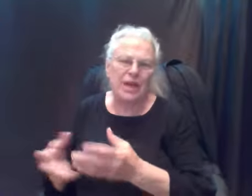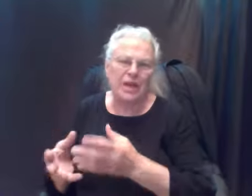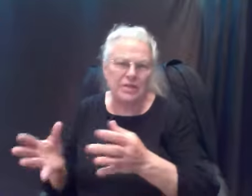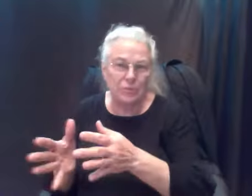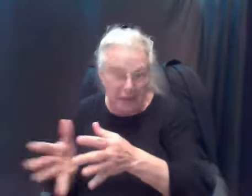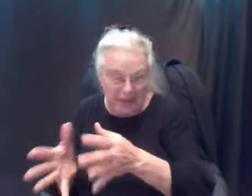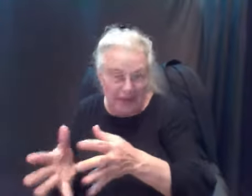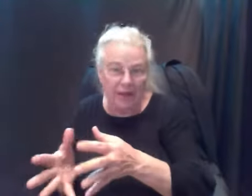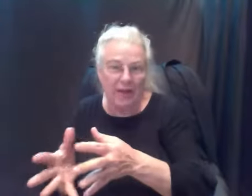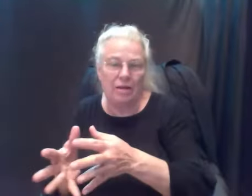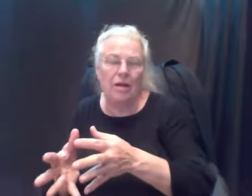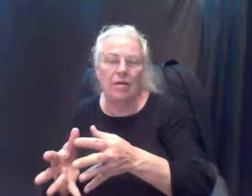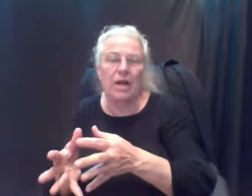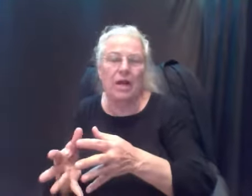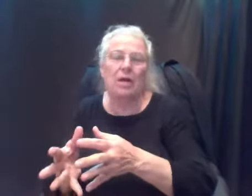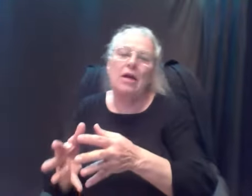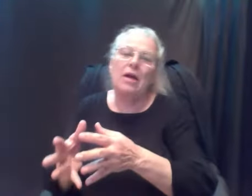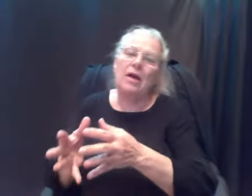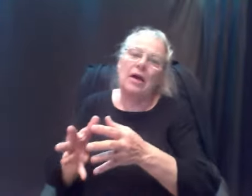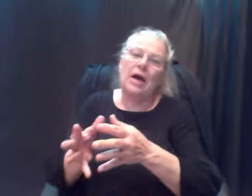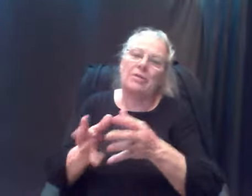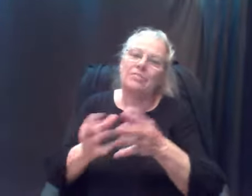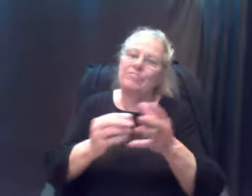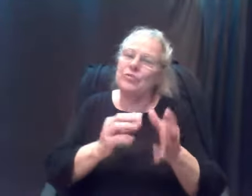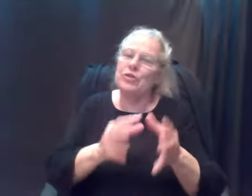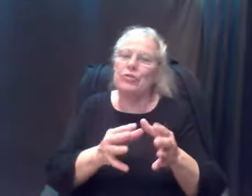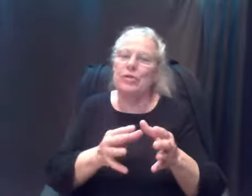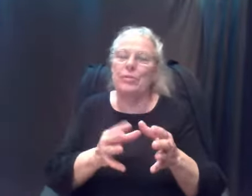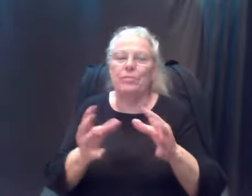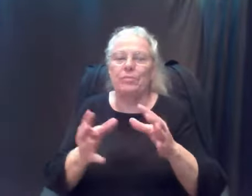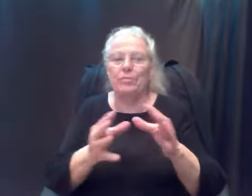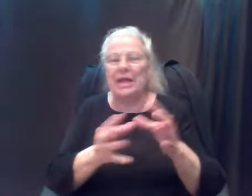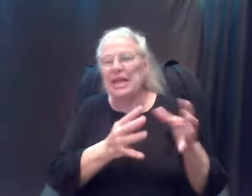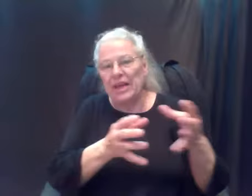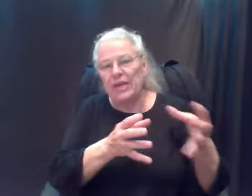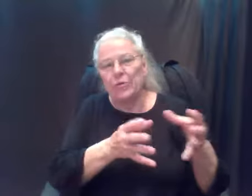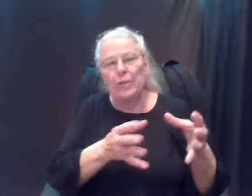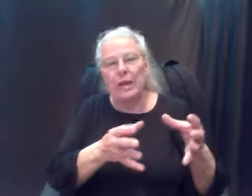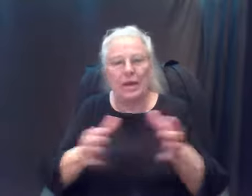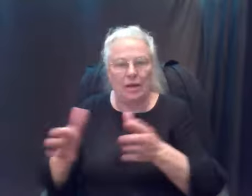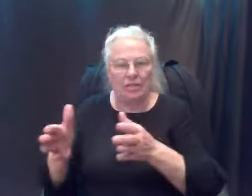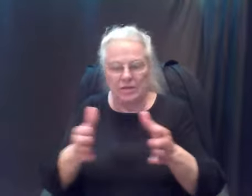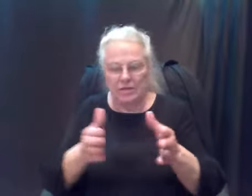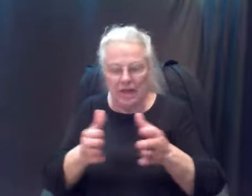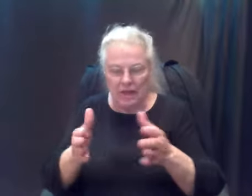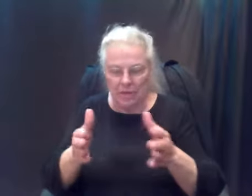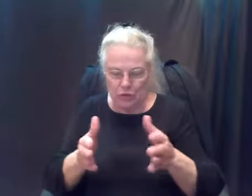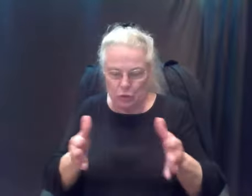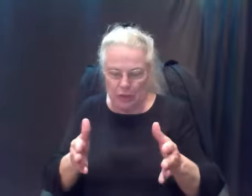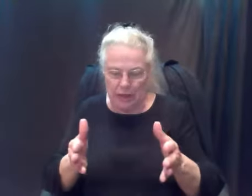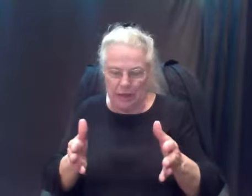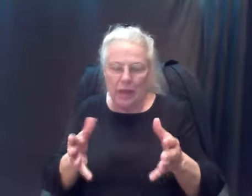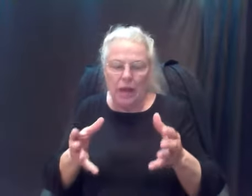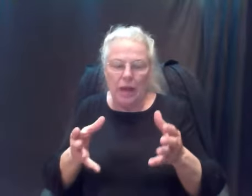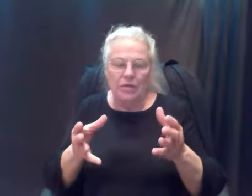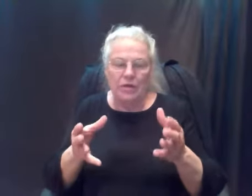advanced beginning area uh, to the beginning intermediate level, it's that in between. There's a